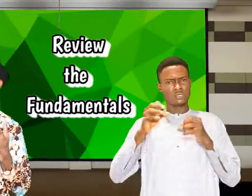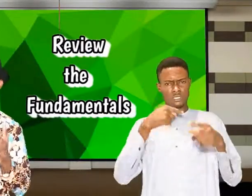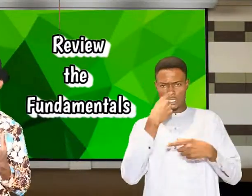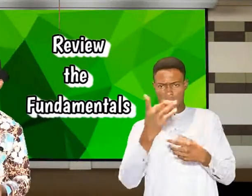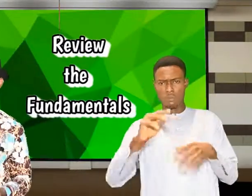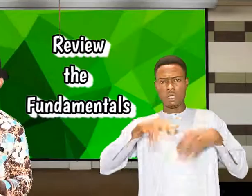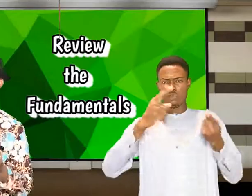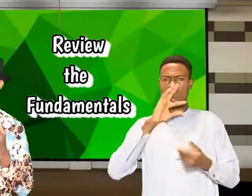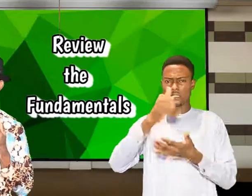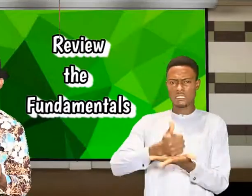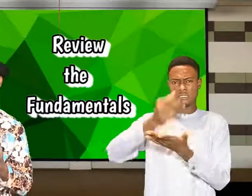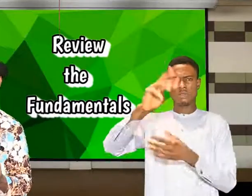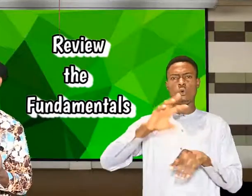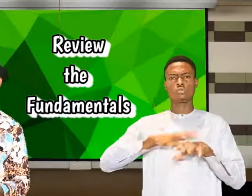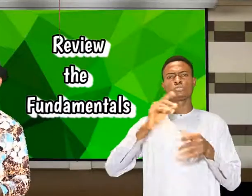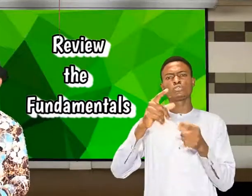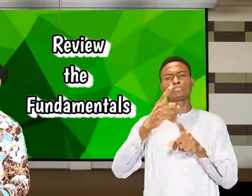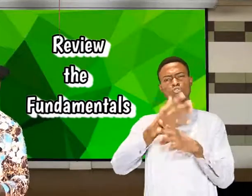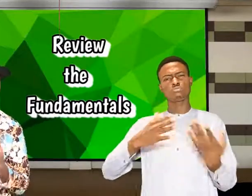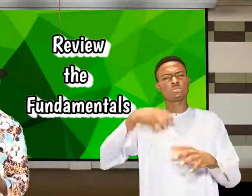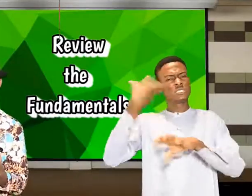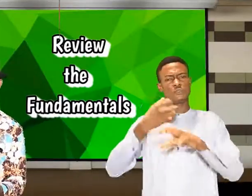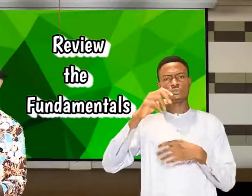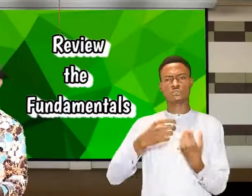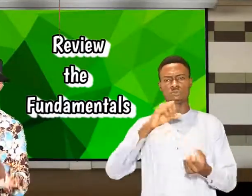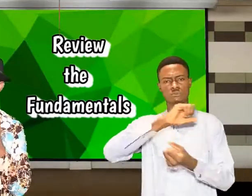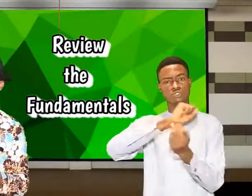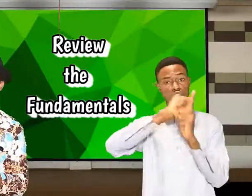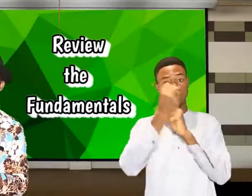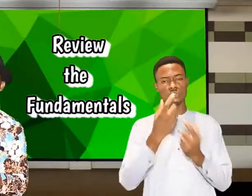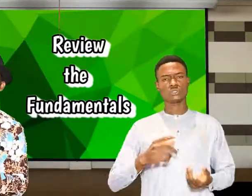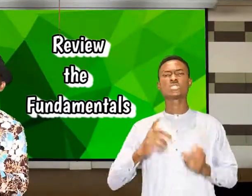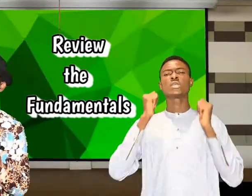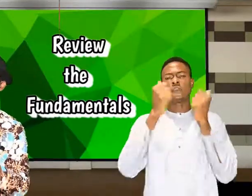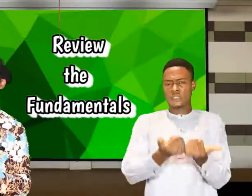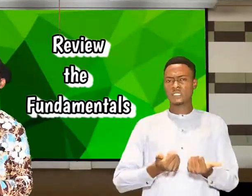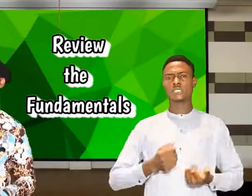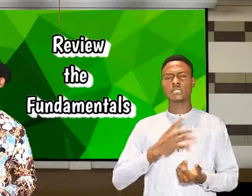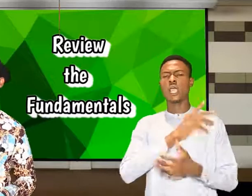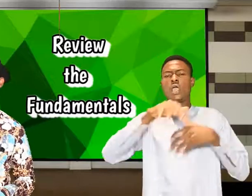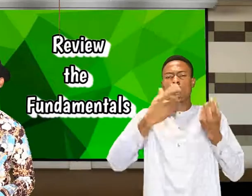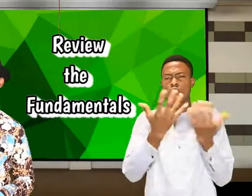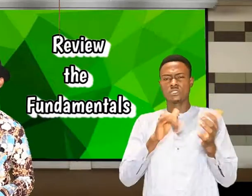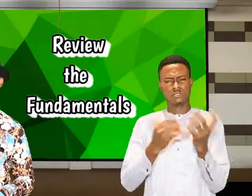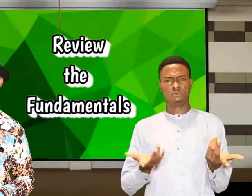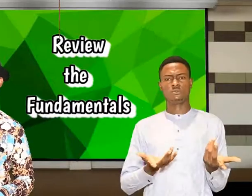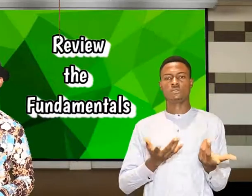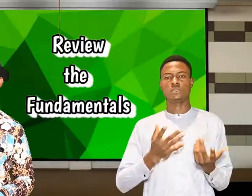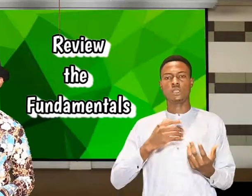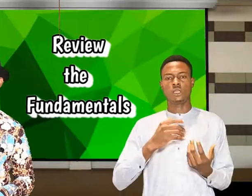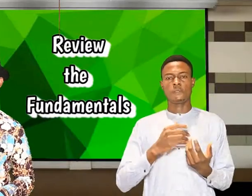how you assisted in critical situations. Be passionate, be eager, but don't be